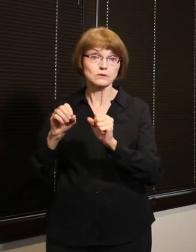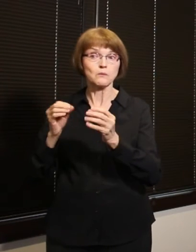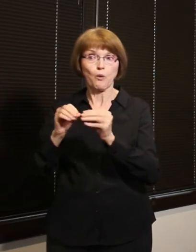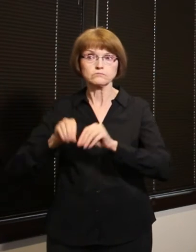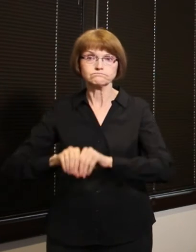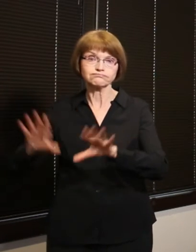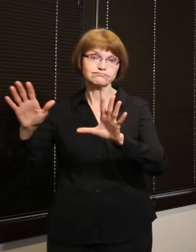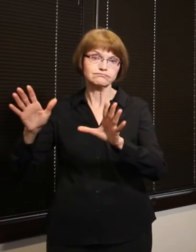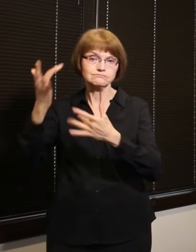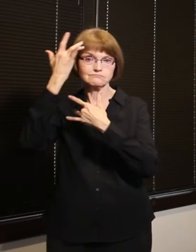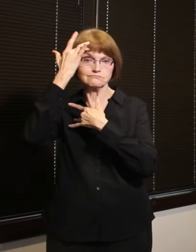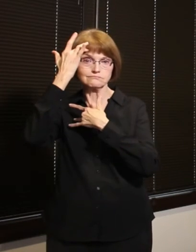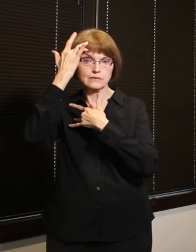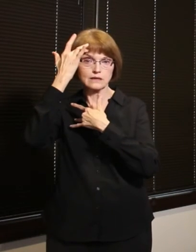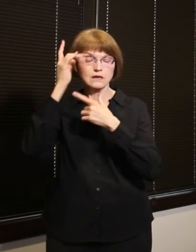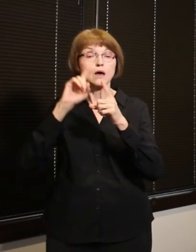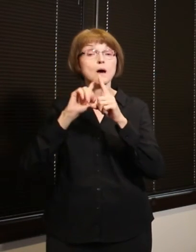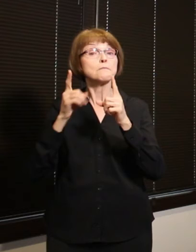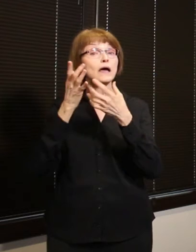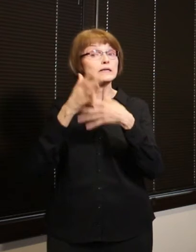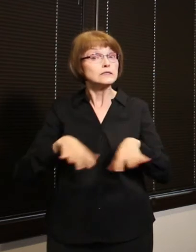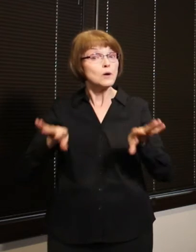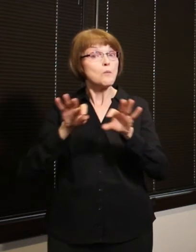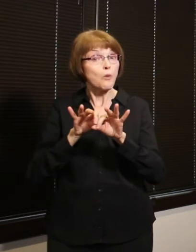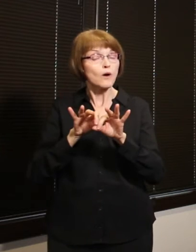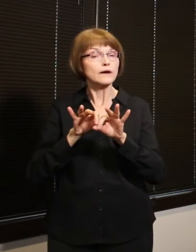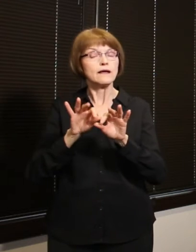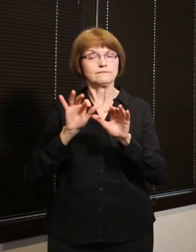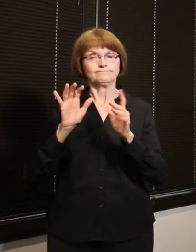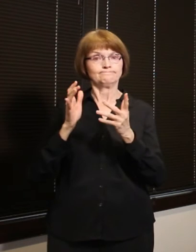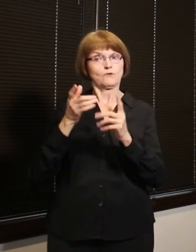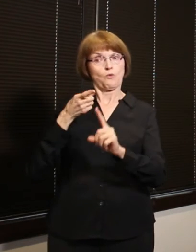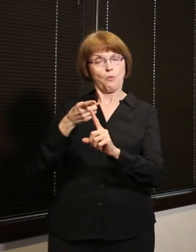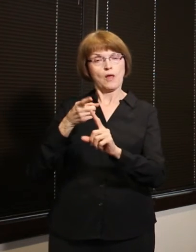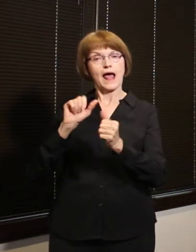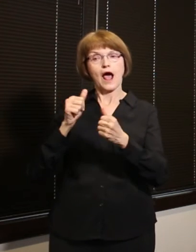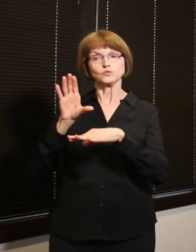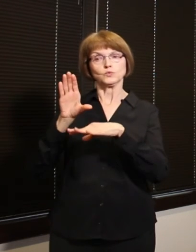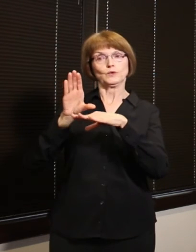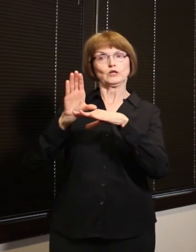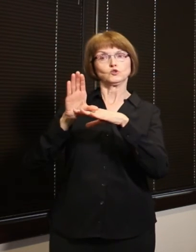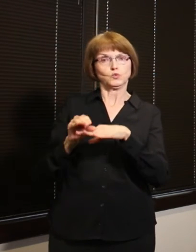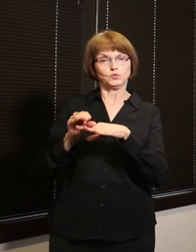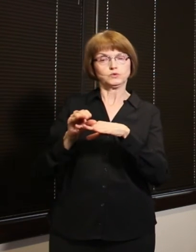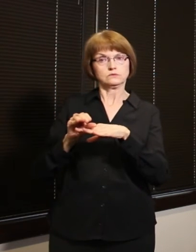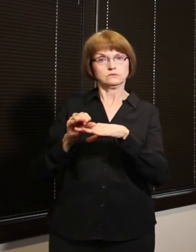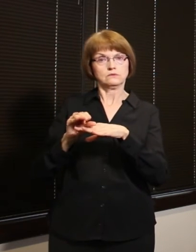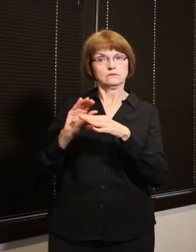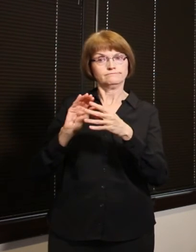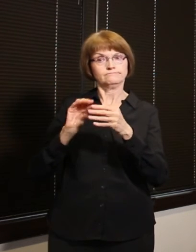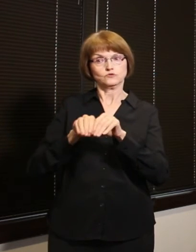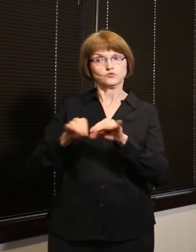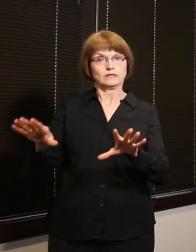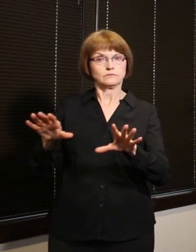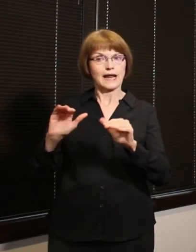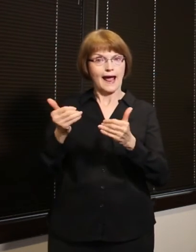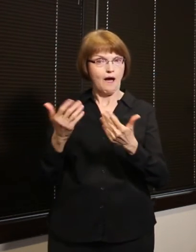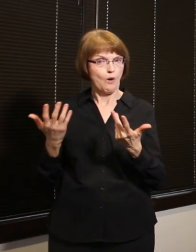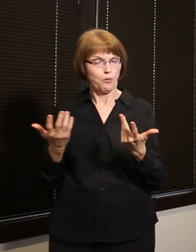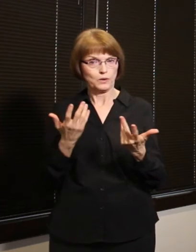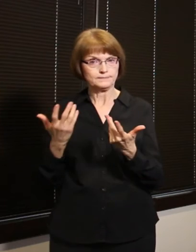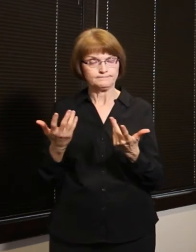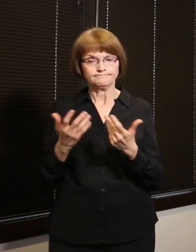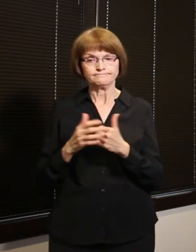the key is how do we reduce the rate of transmission? And those are things such